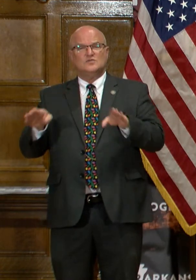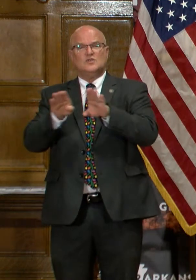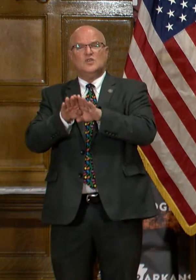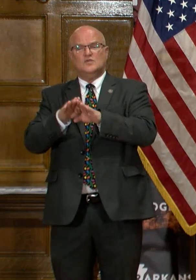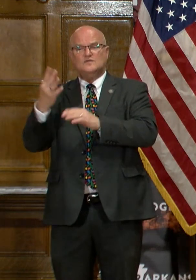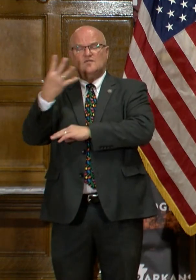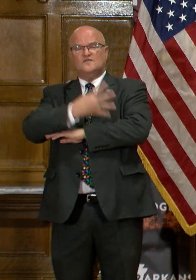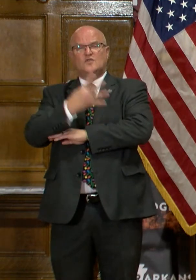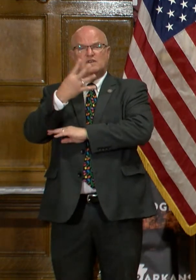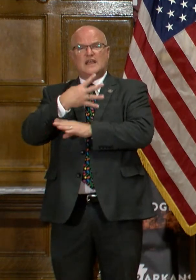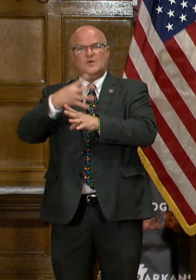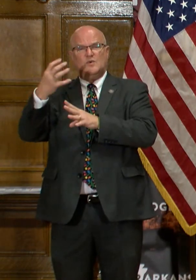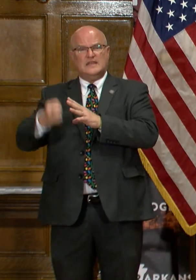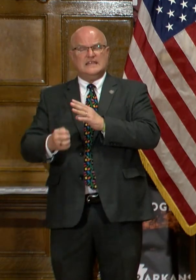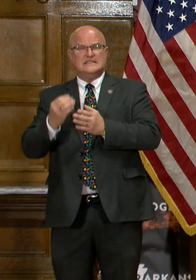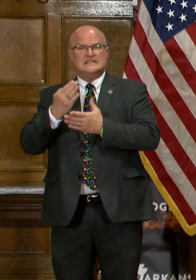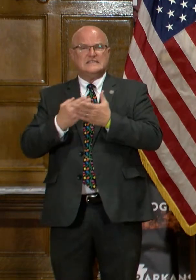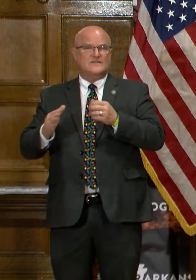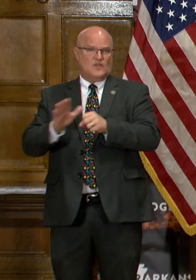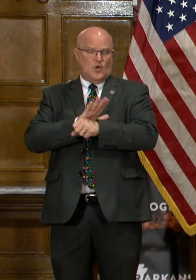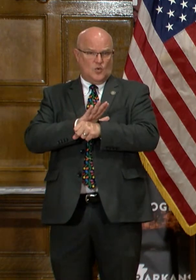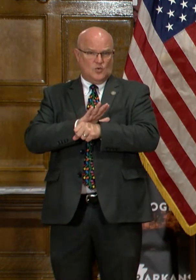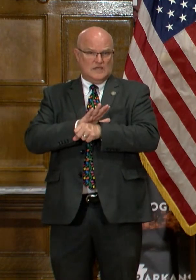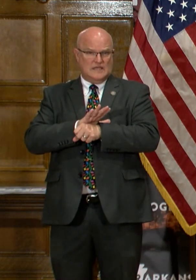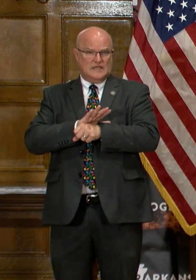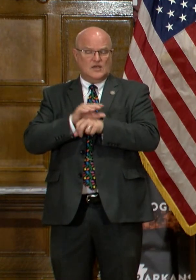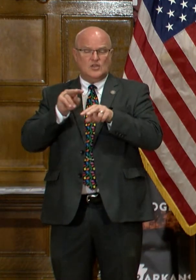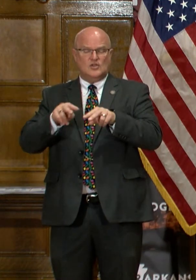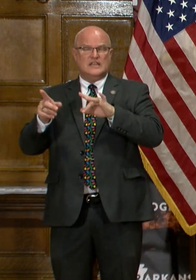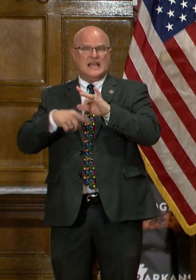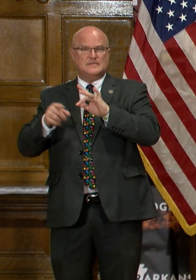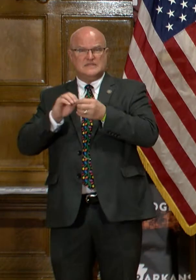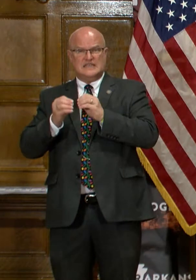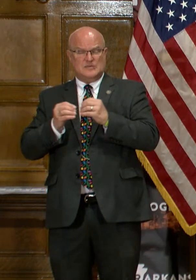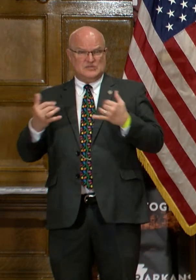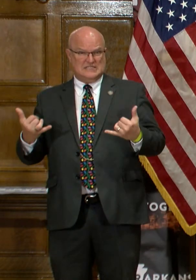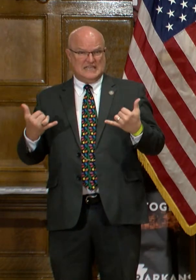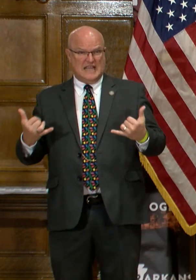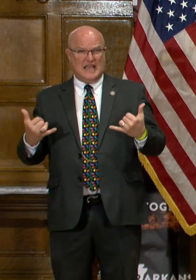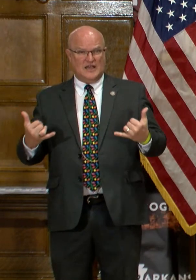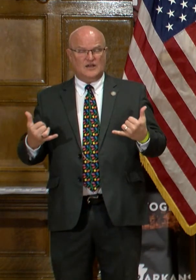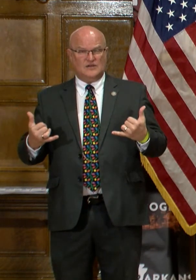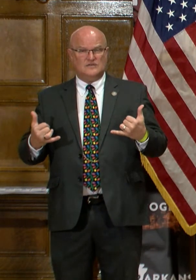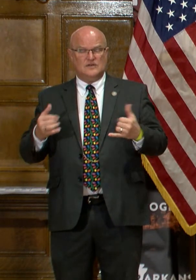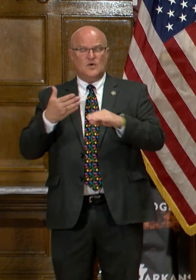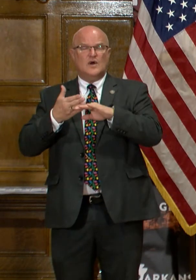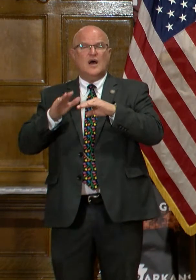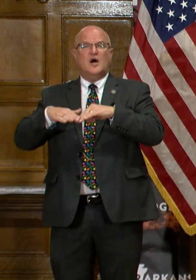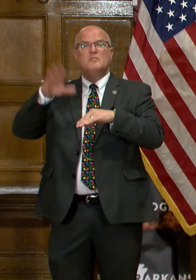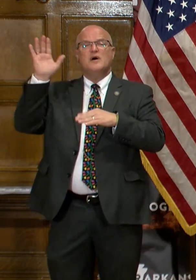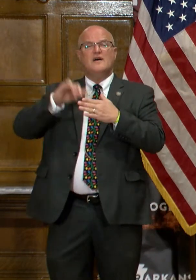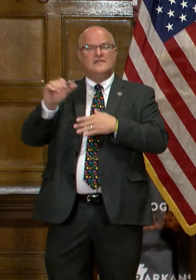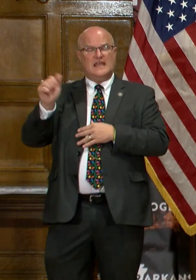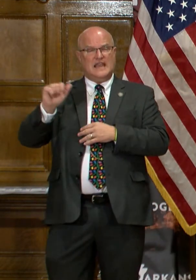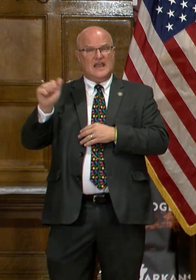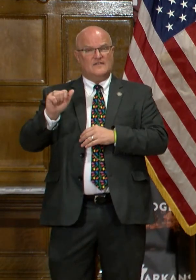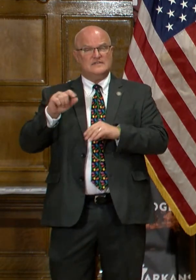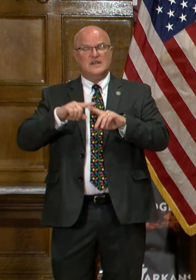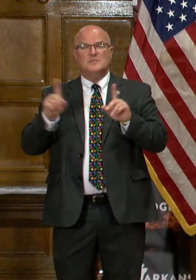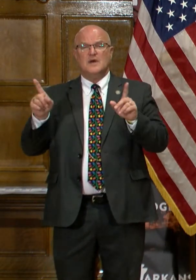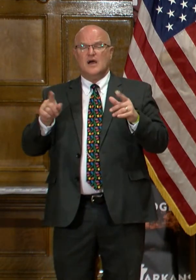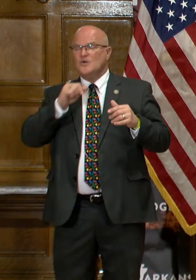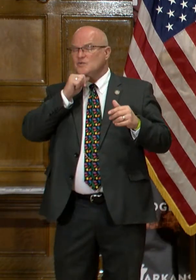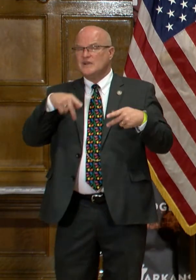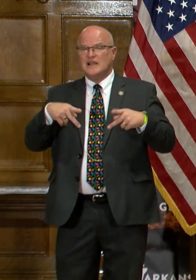4-day weekends and even some for the whole week. Looking at absentee numbers now, We're well above that average, and yet we're